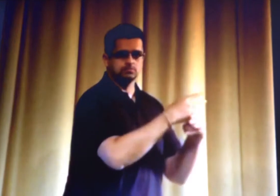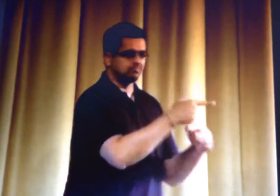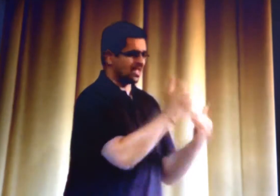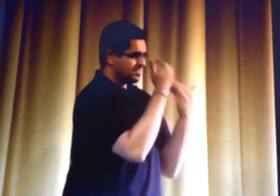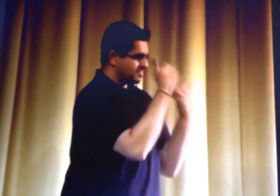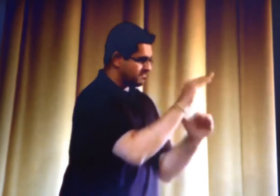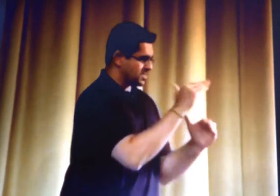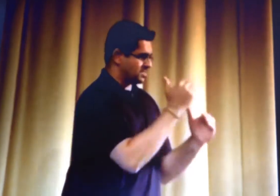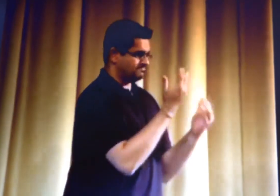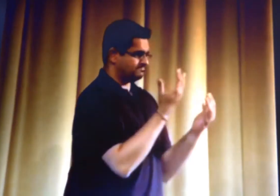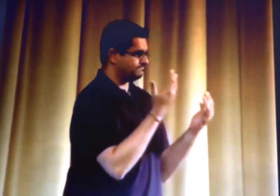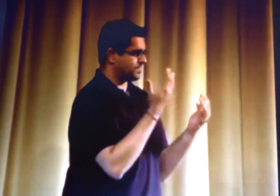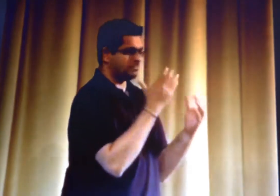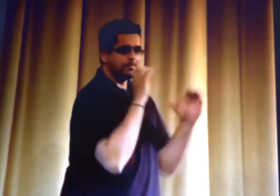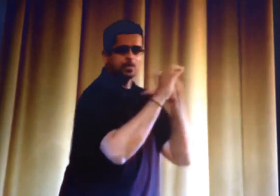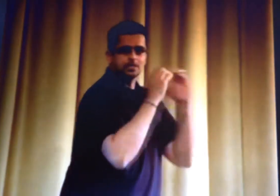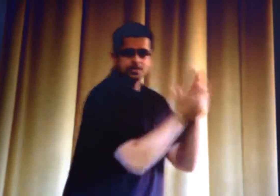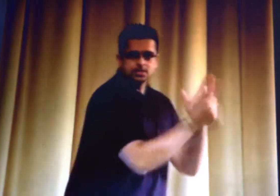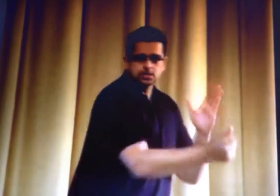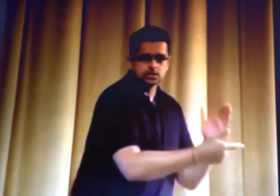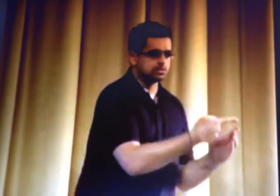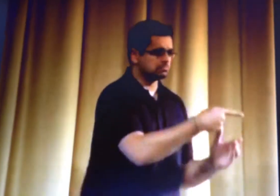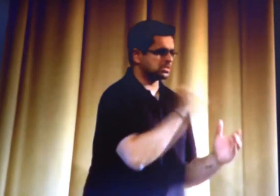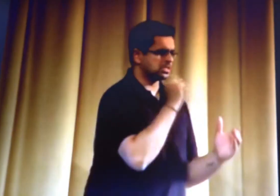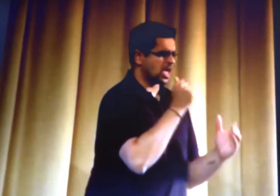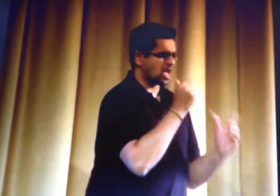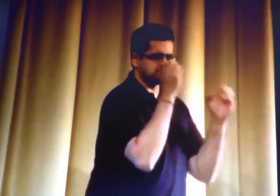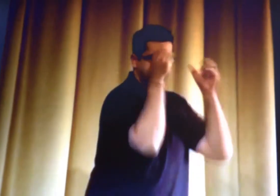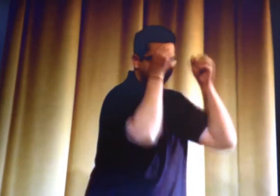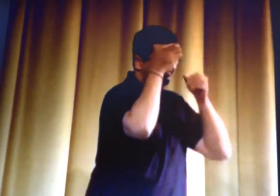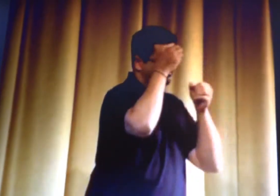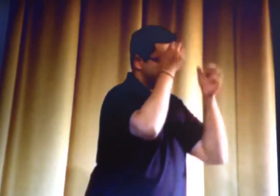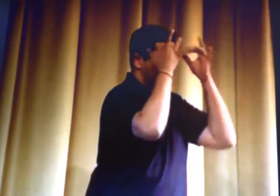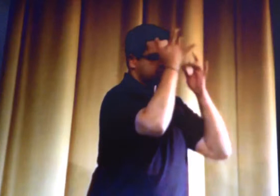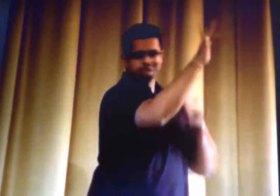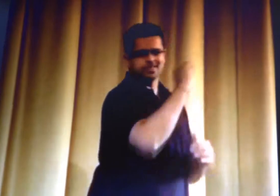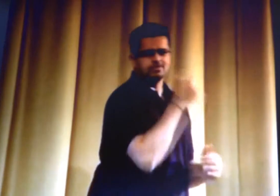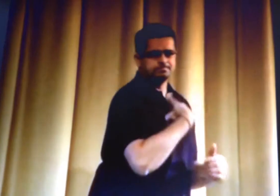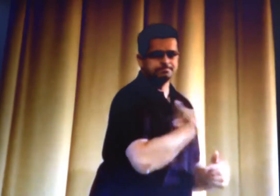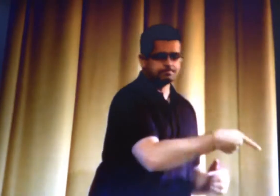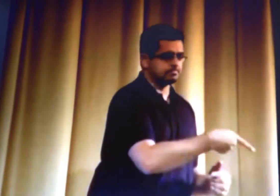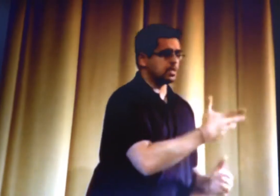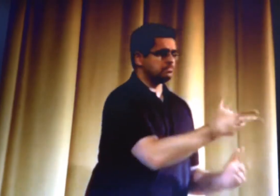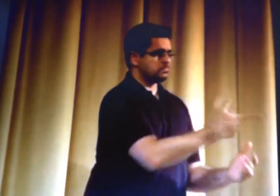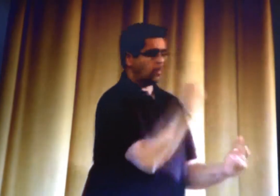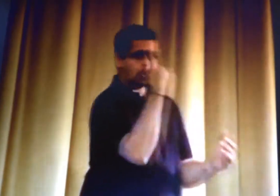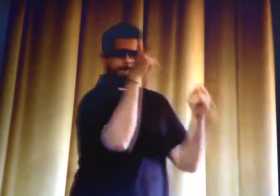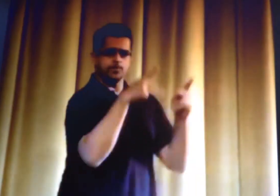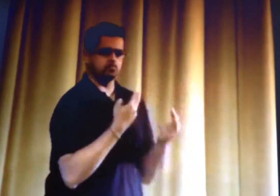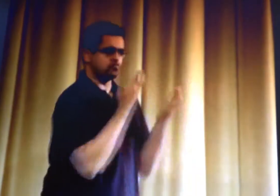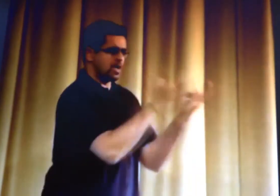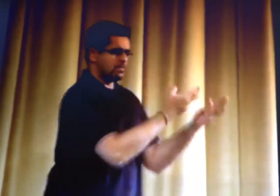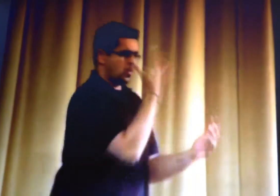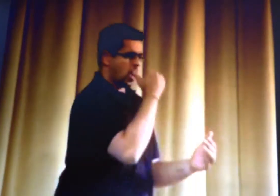There was not a lot for him as a deaf person through communication or education. He just didn't have a lot of